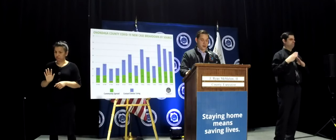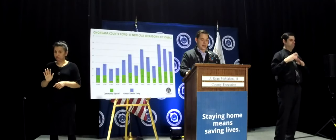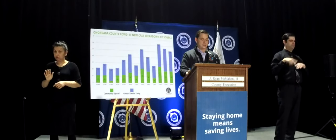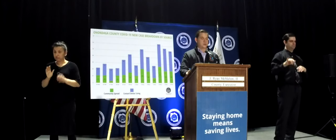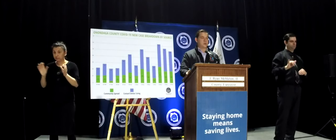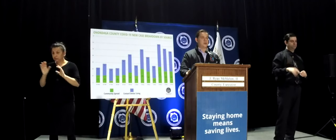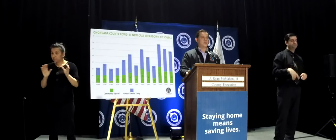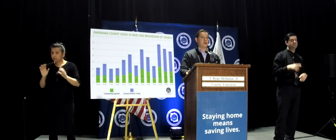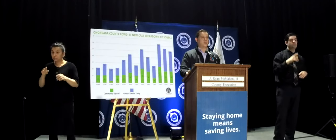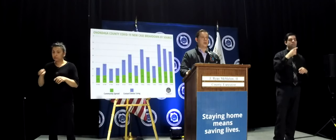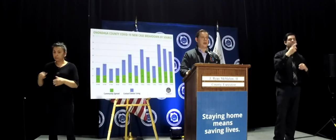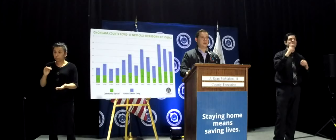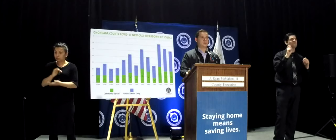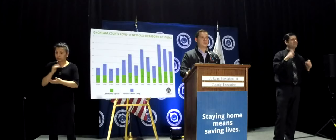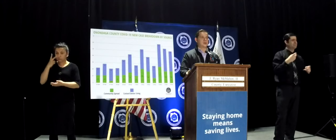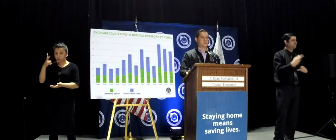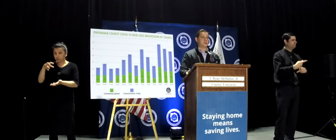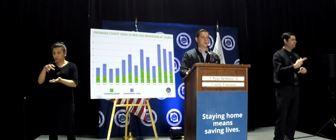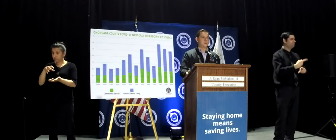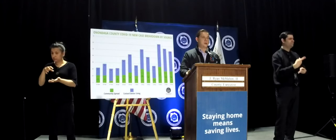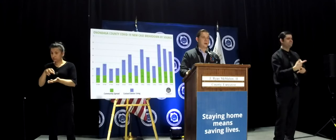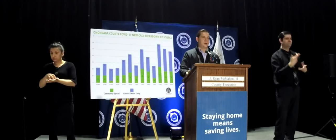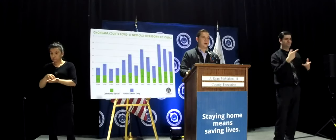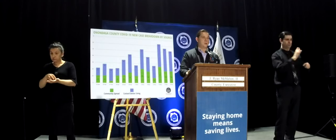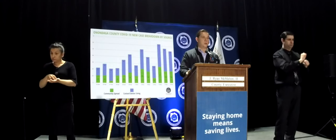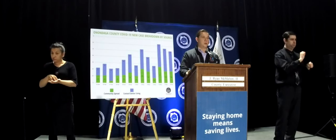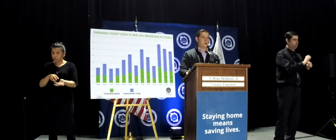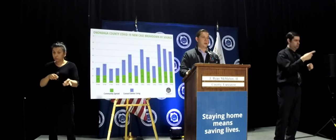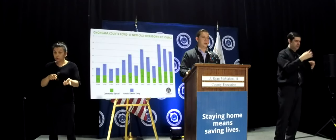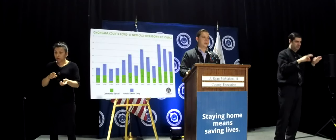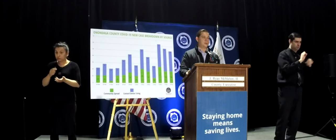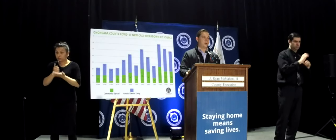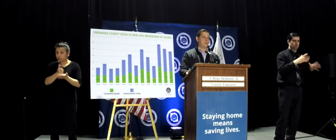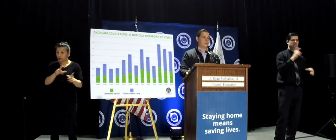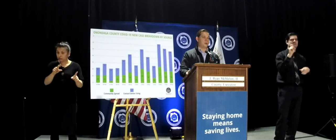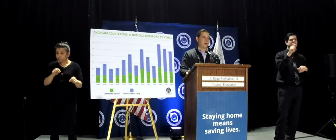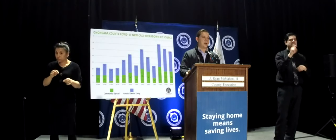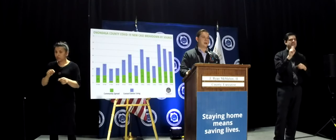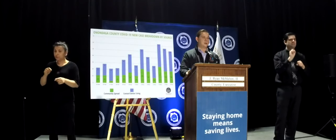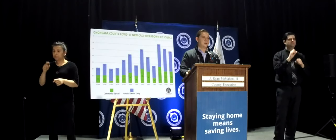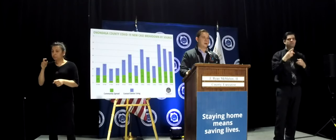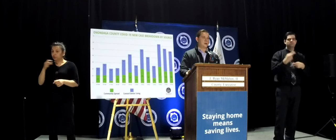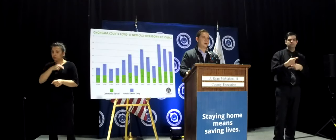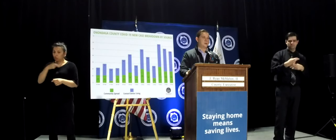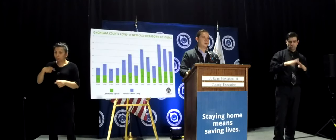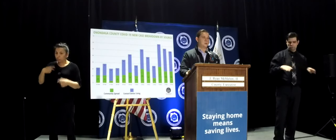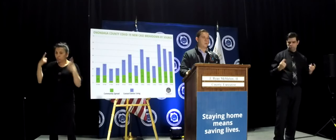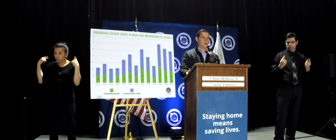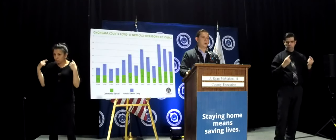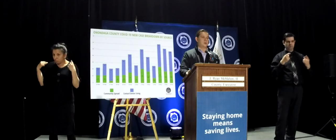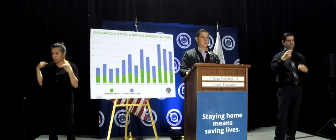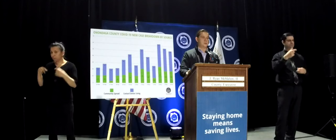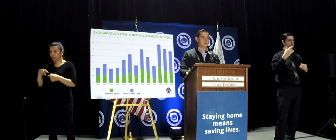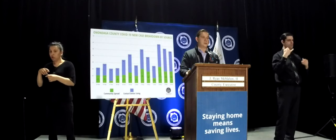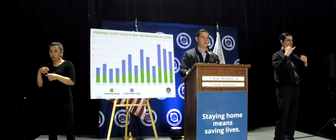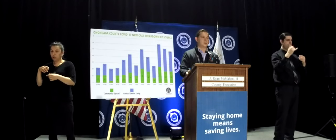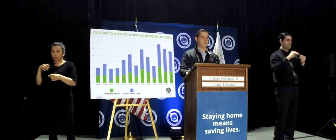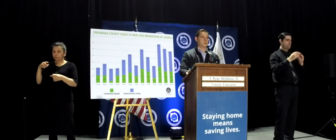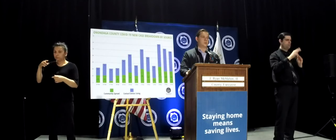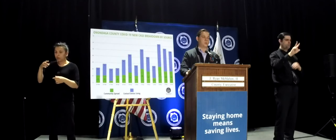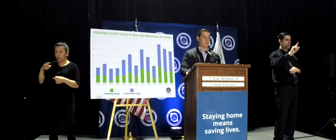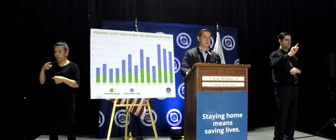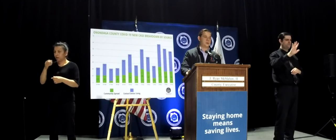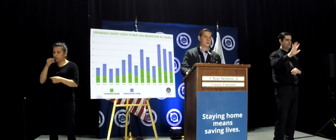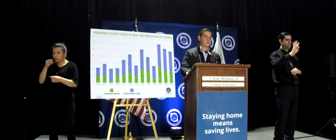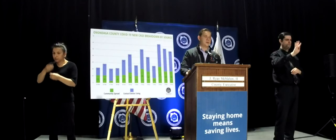Solutions, our continuity of care plan, which has helped really keep our frontline workers and